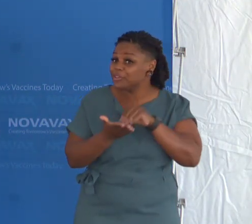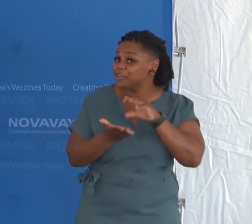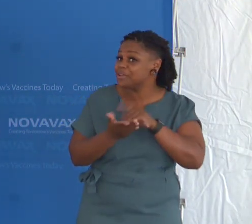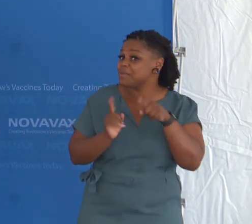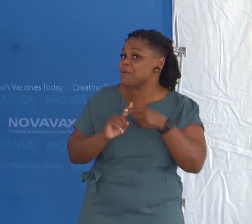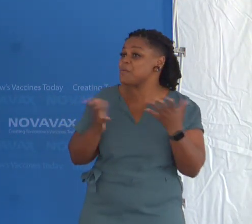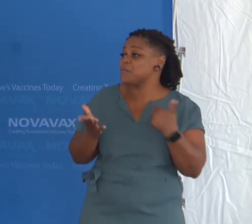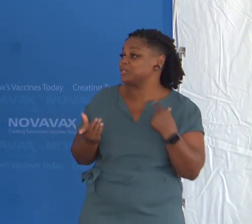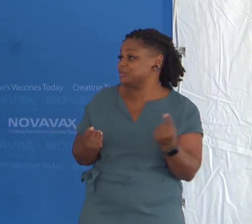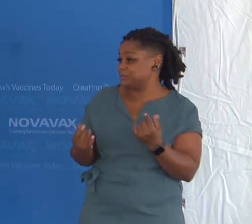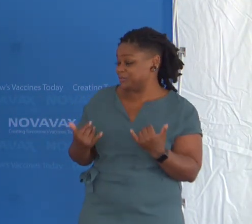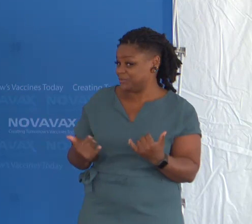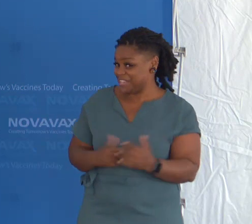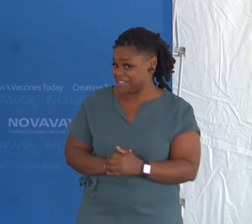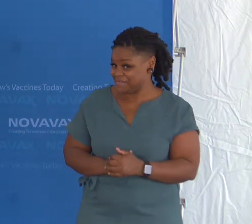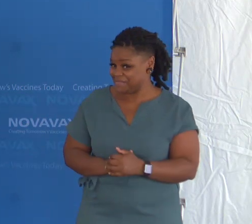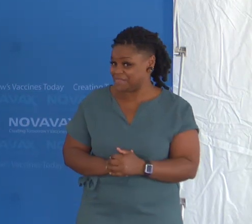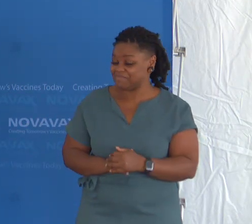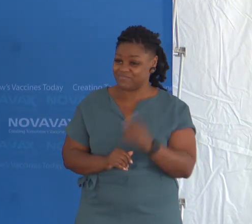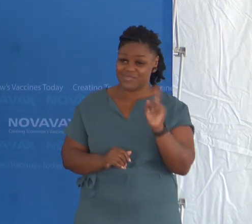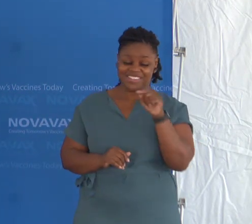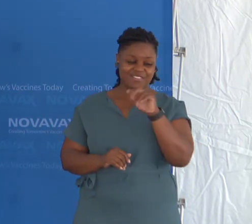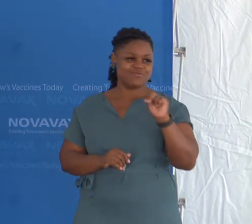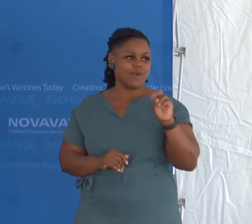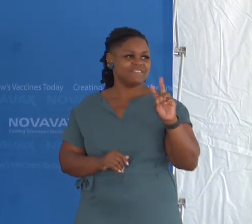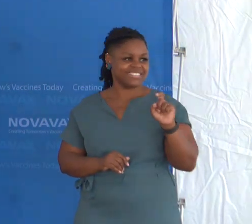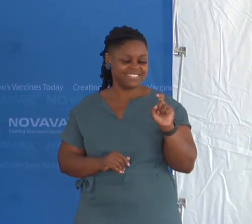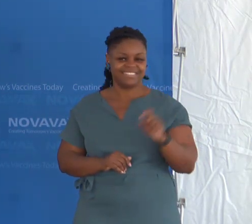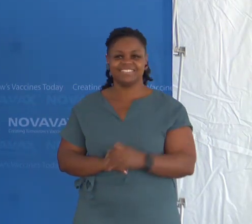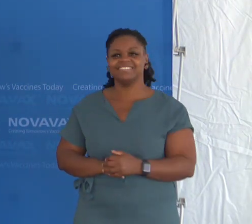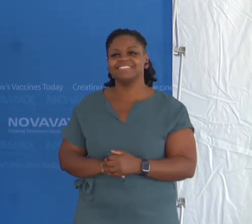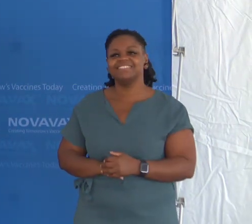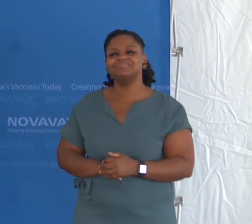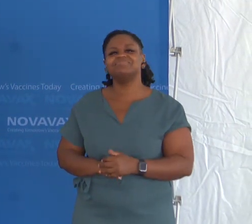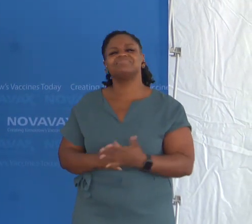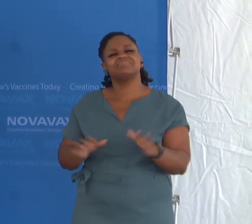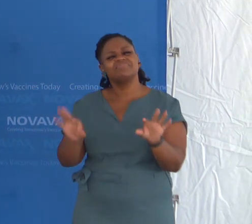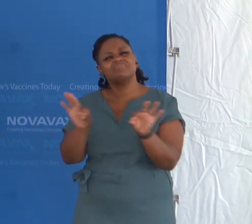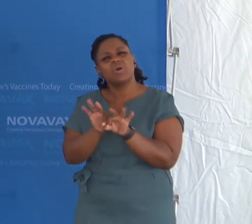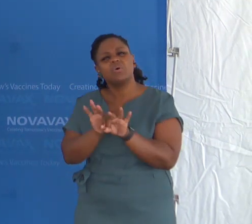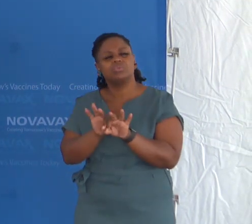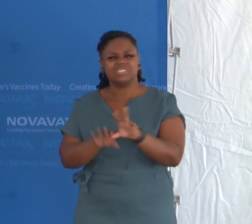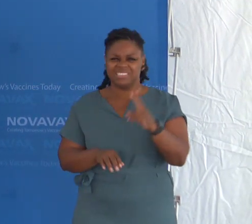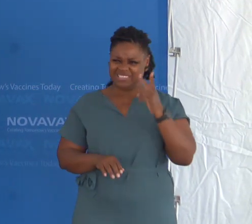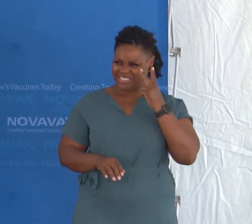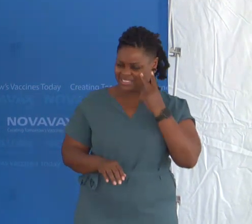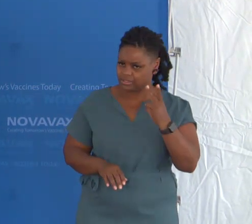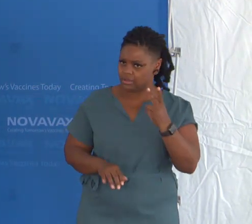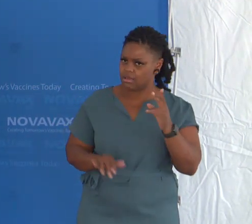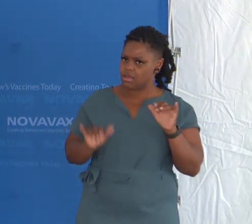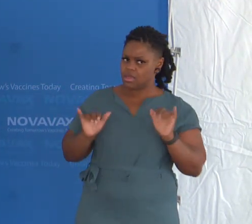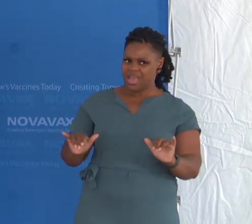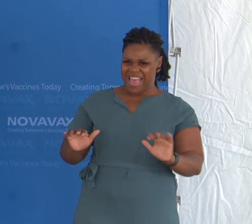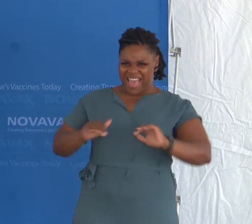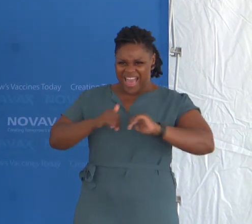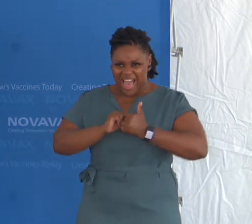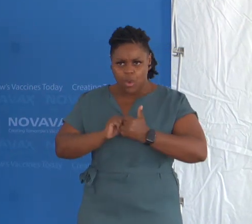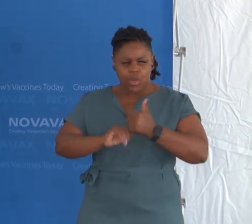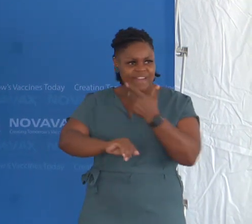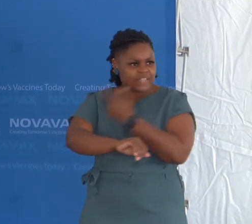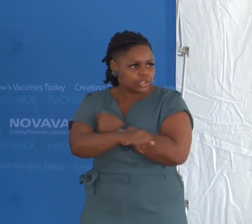do, because I think it's really important to see how a vaccine is being made. We